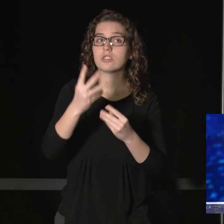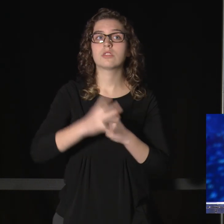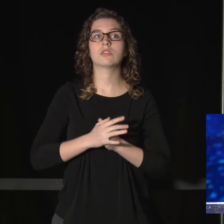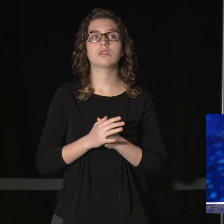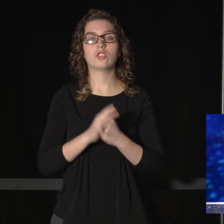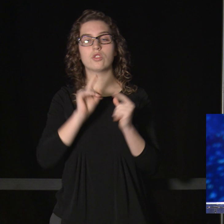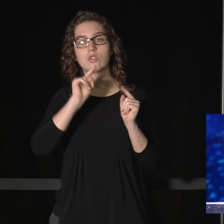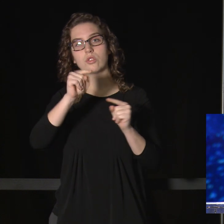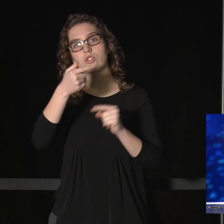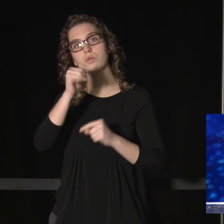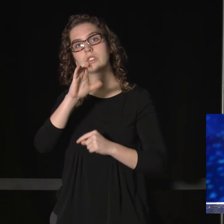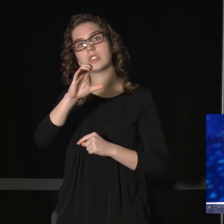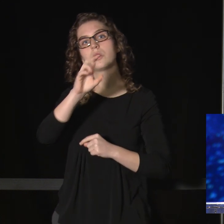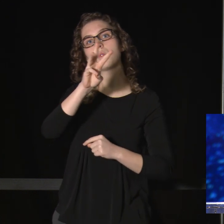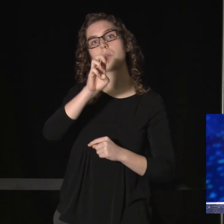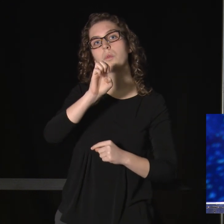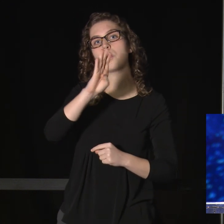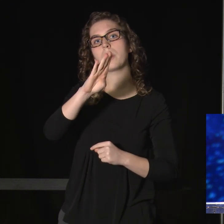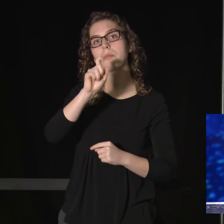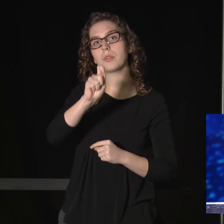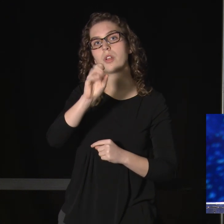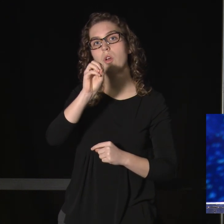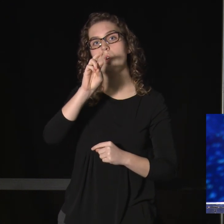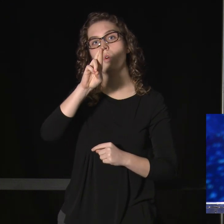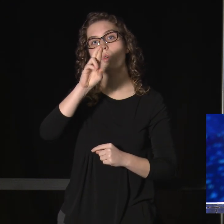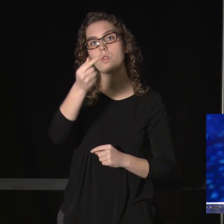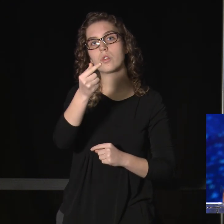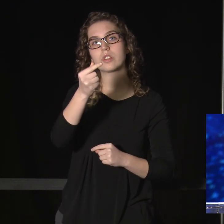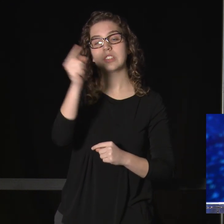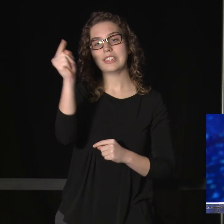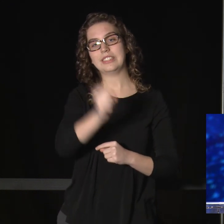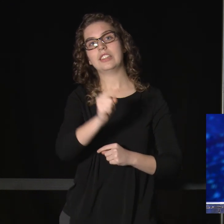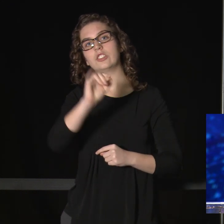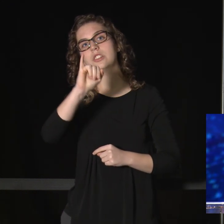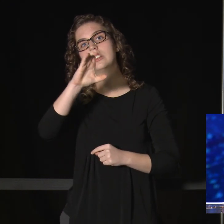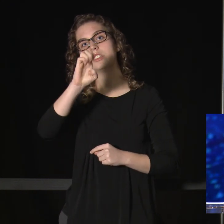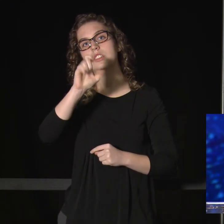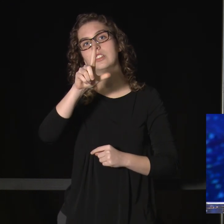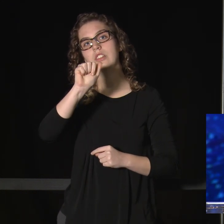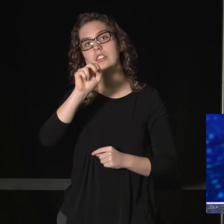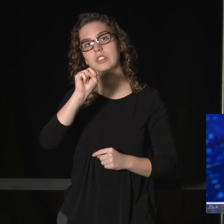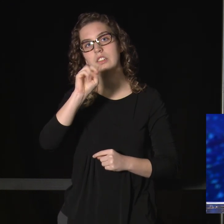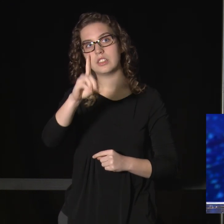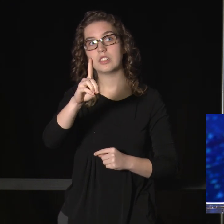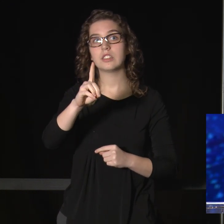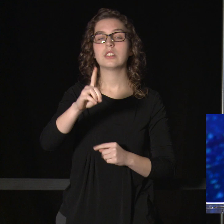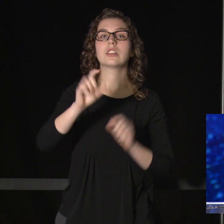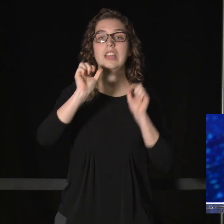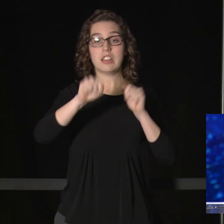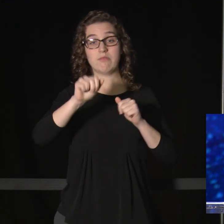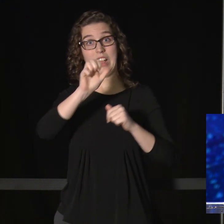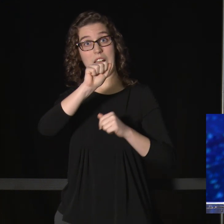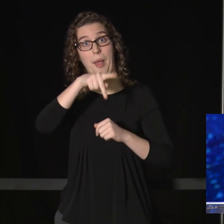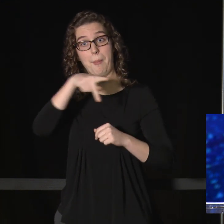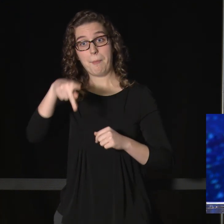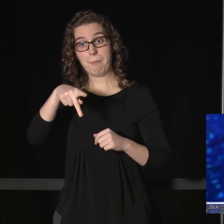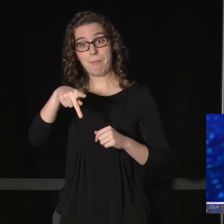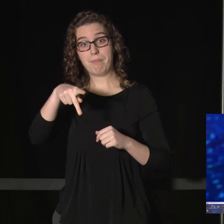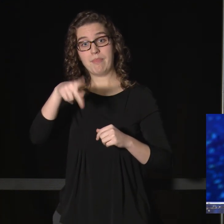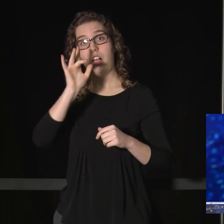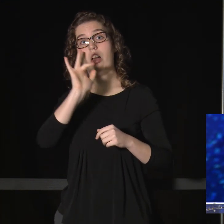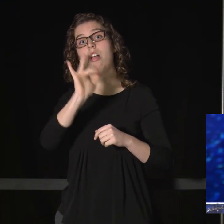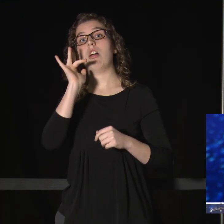to gycweb.org/Iceland. You can open the Attendify app and click on the Iceland link, or you can text in